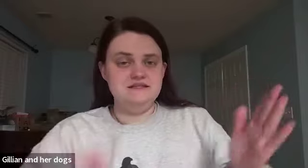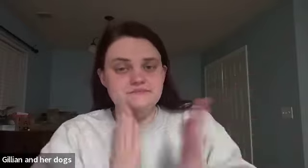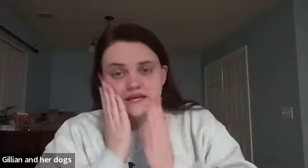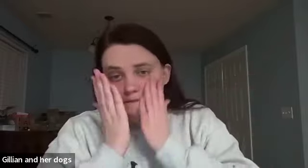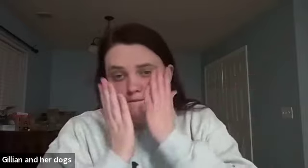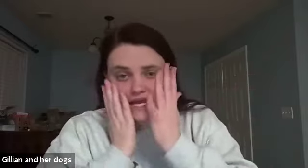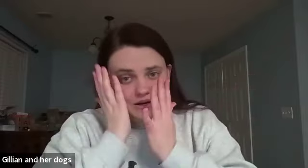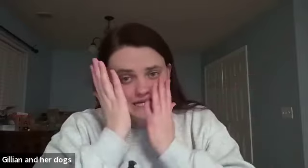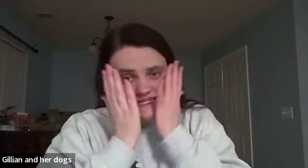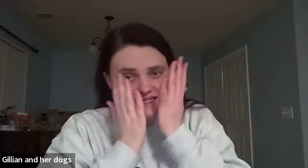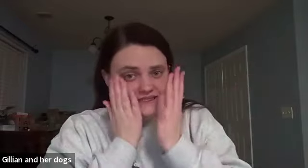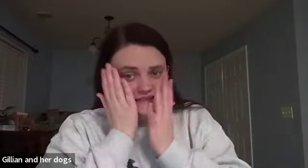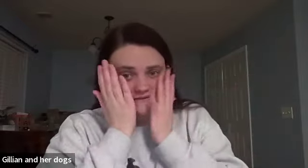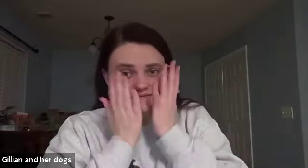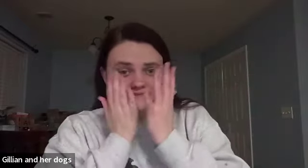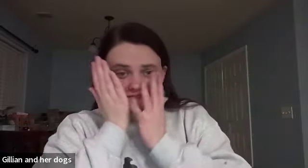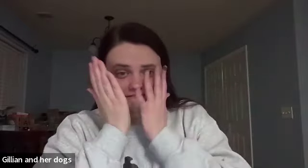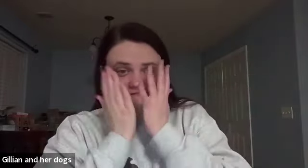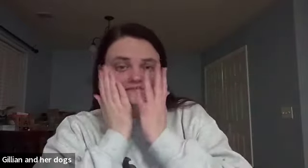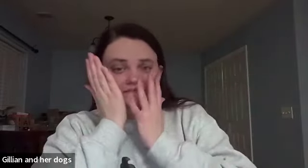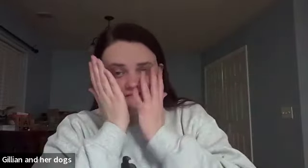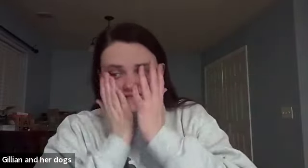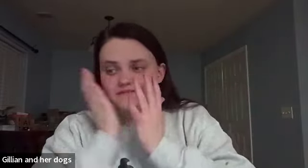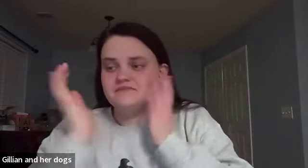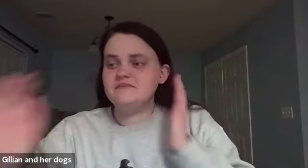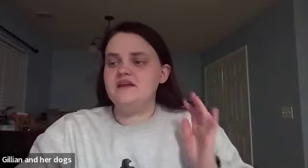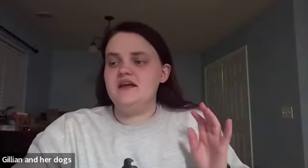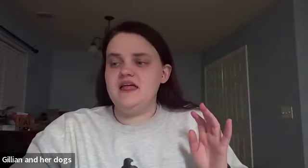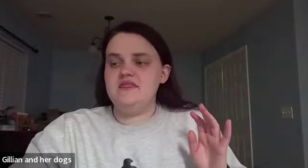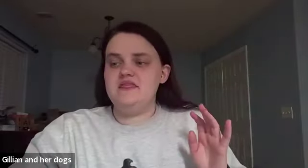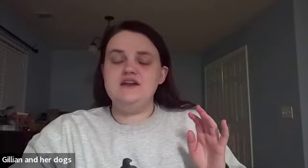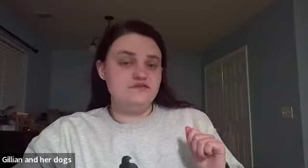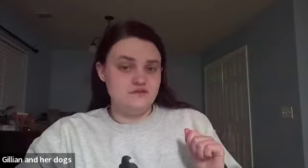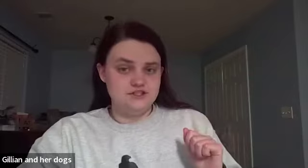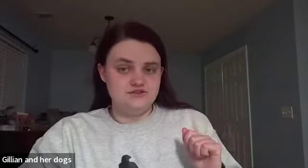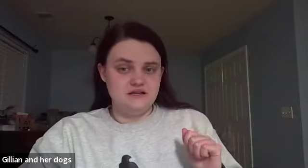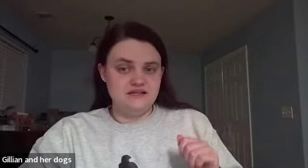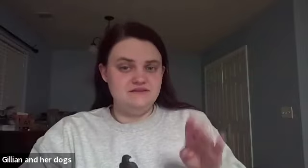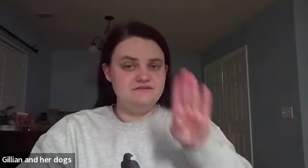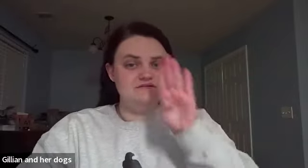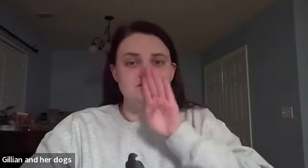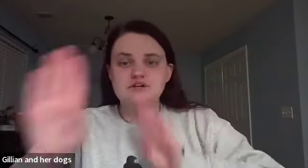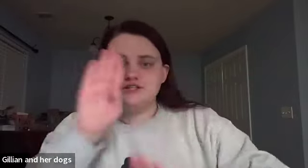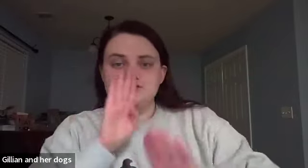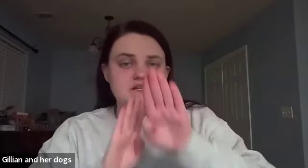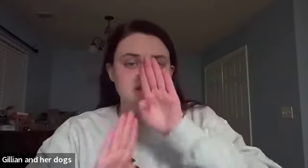Embarrassed. Embarrassed. And then frustrated.